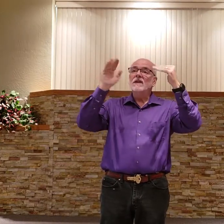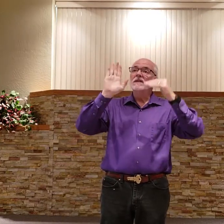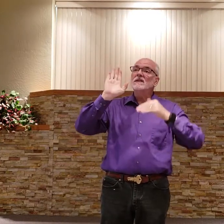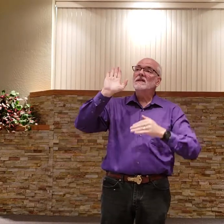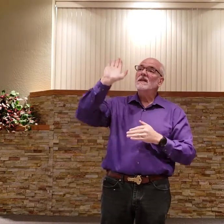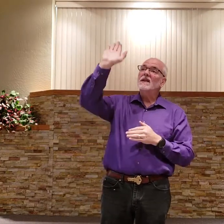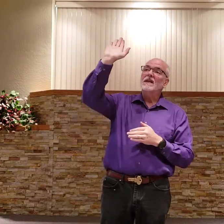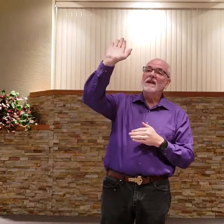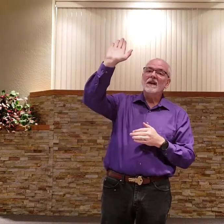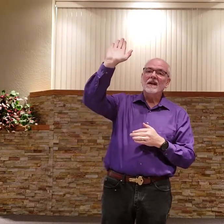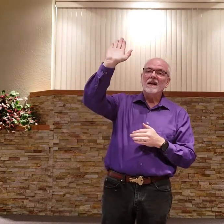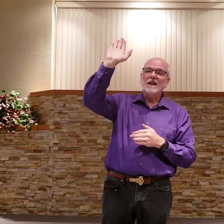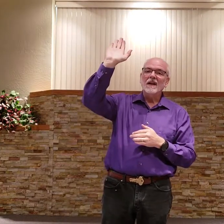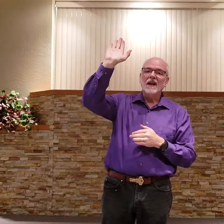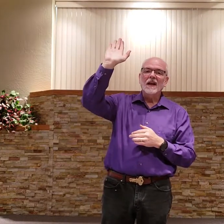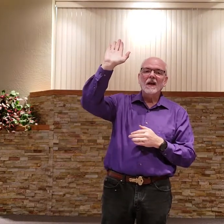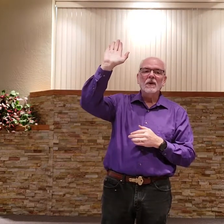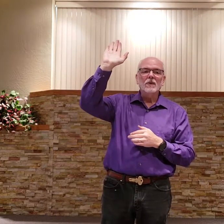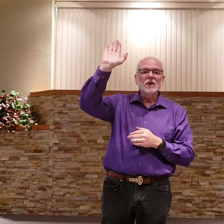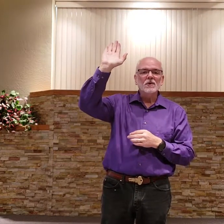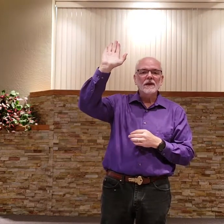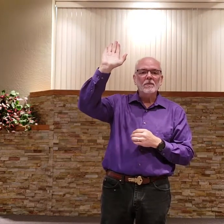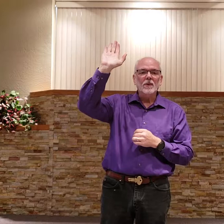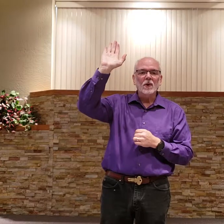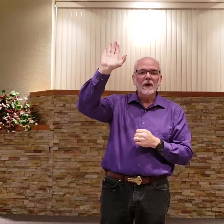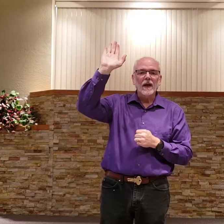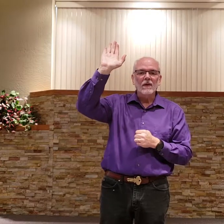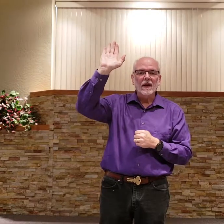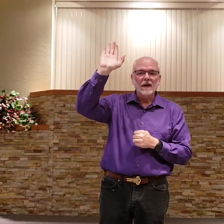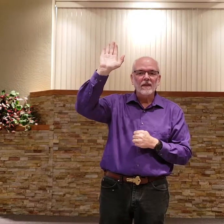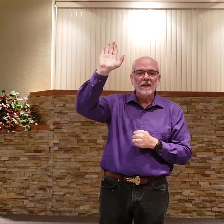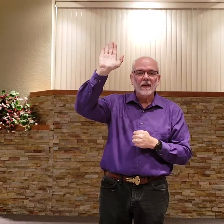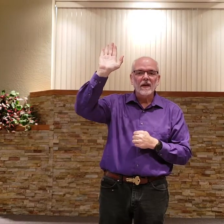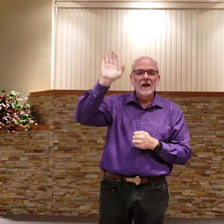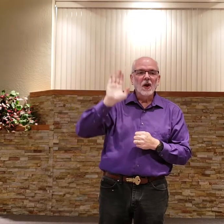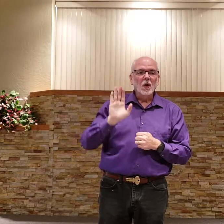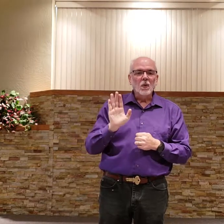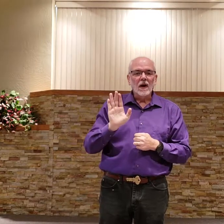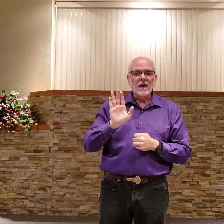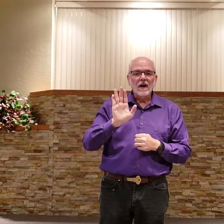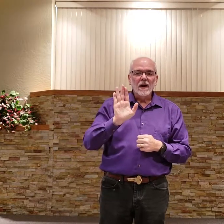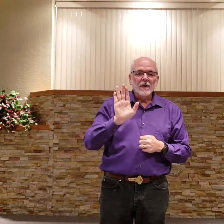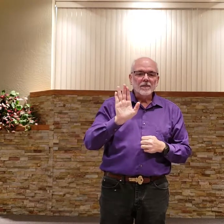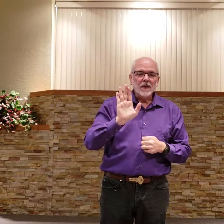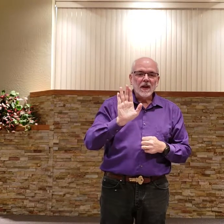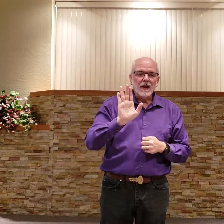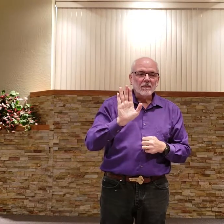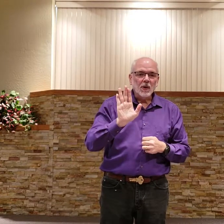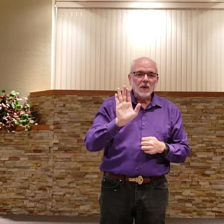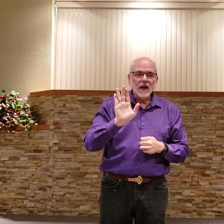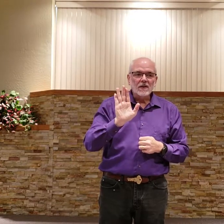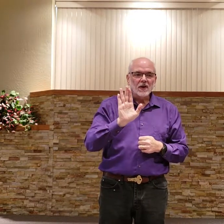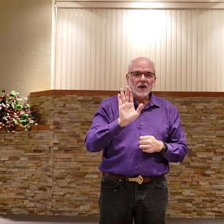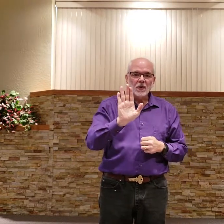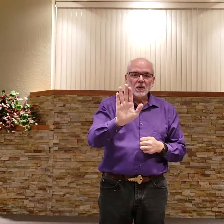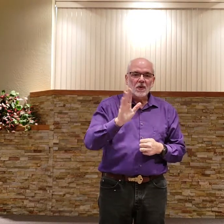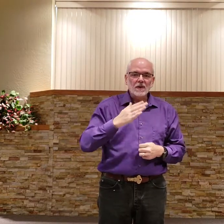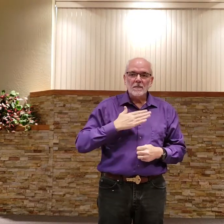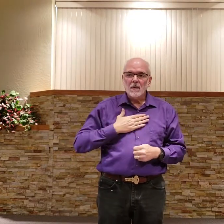heavens, and we would use that pronoun kind of thing, where pronouns are yours and